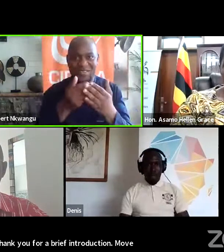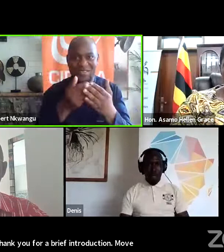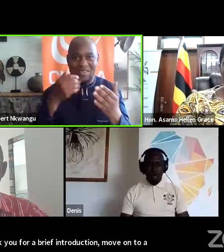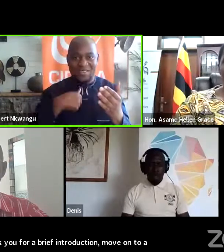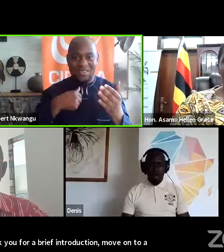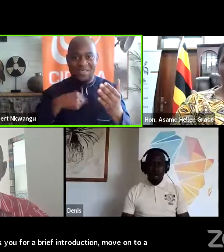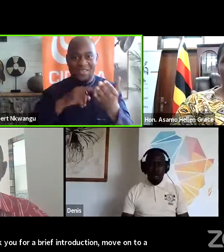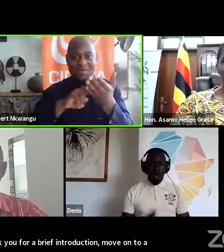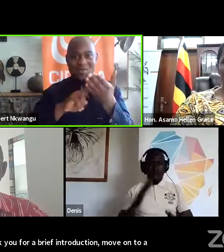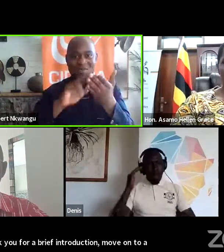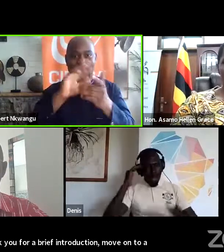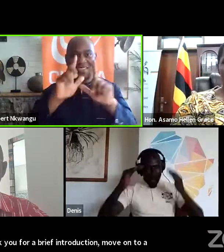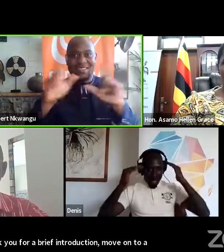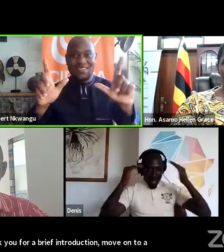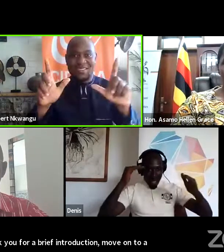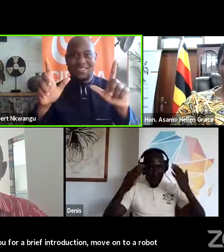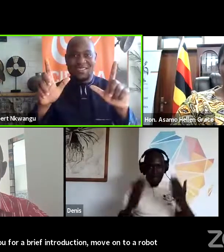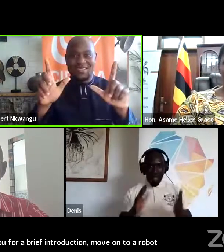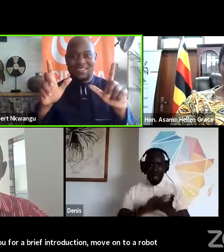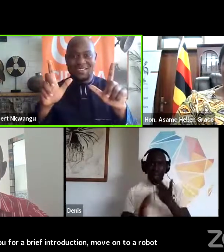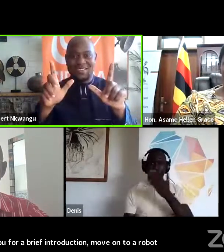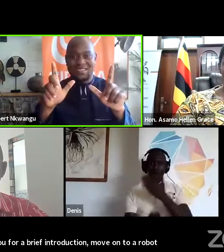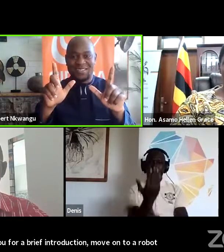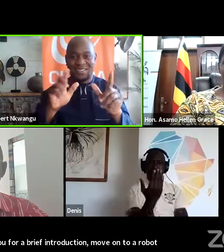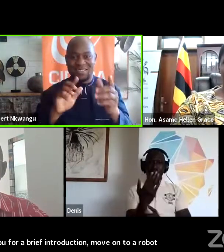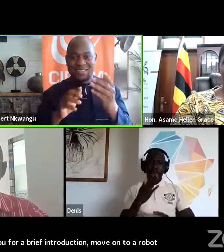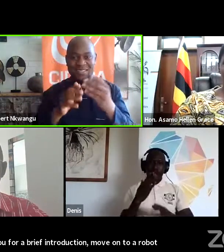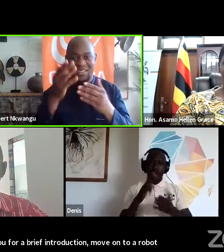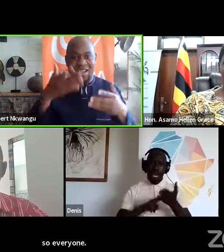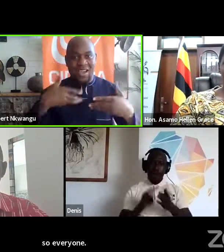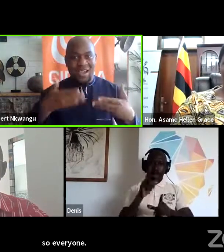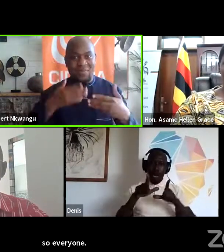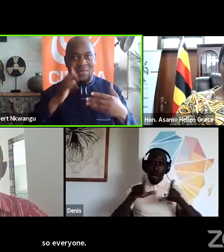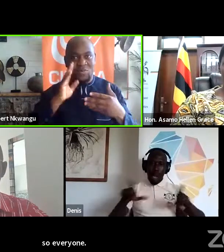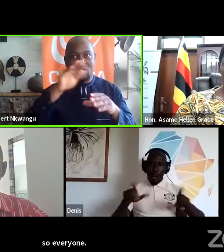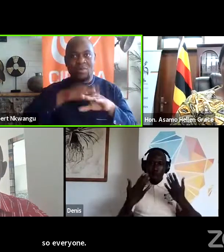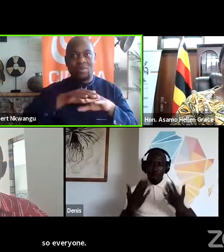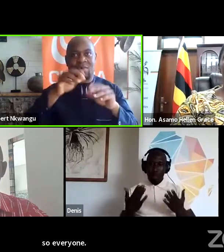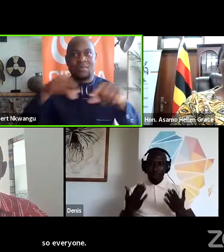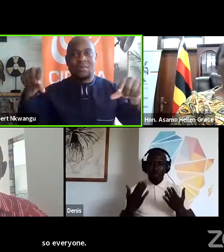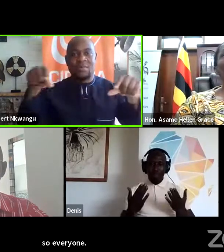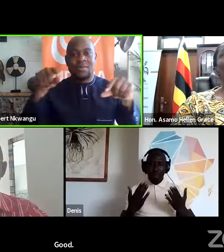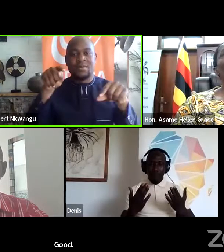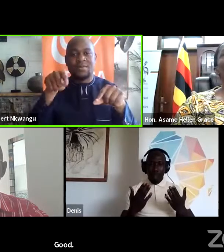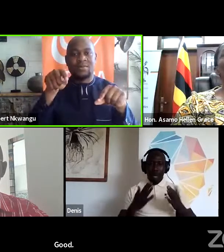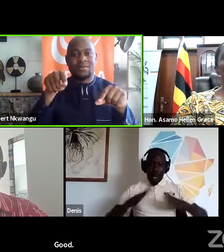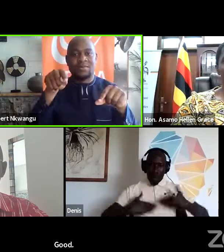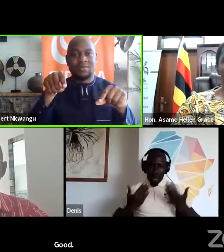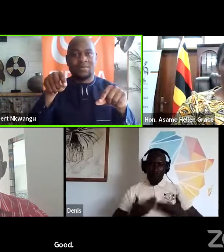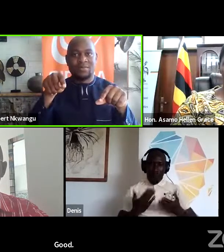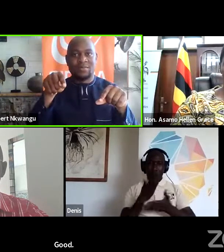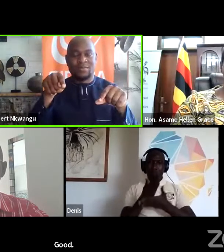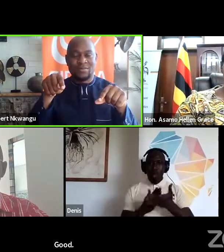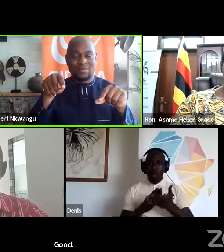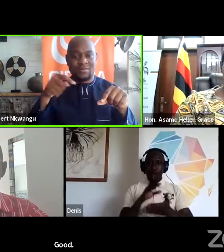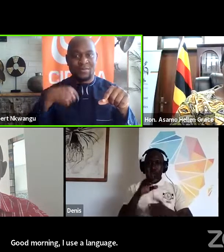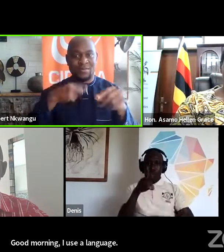Yes, hello everyone. Good morning. I use sign language. I'm happy to be part of this